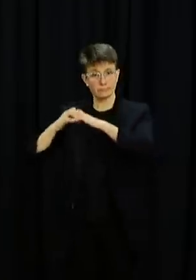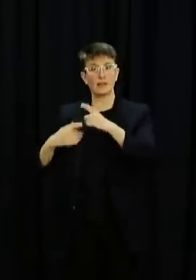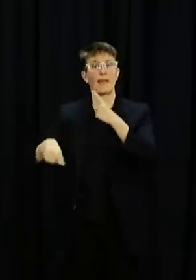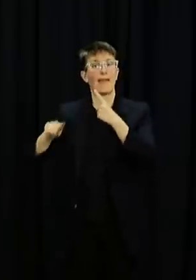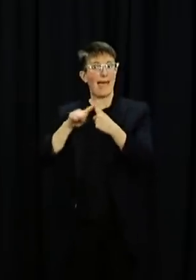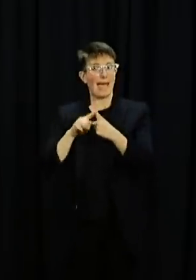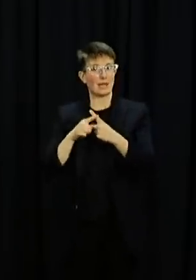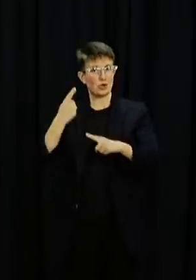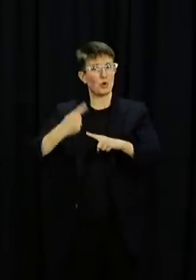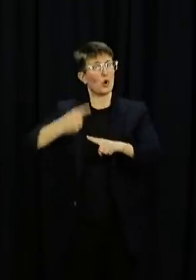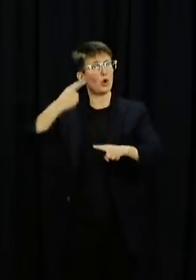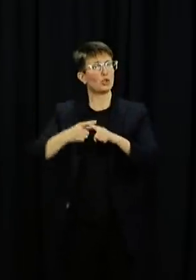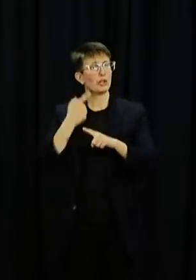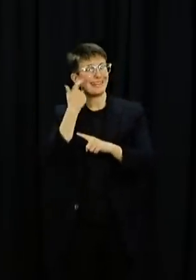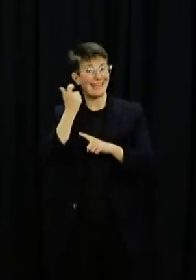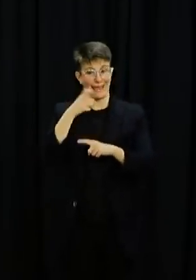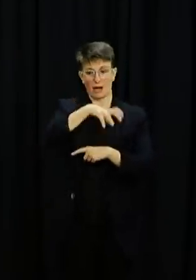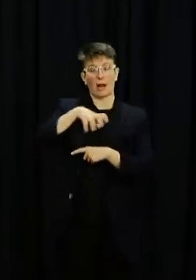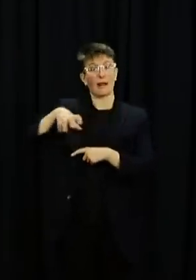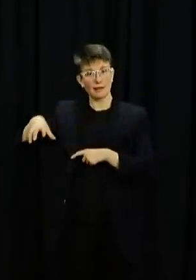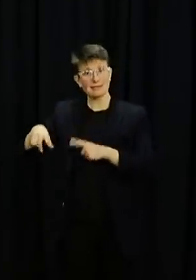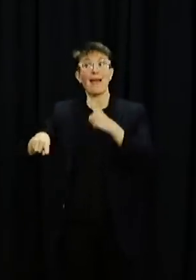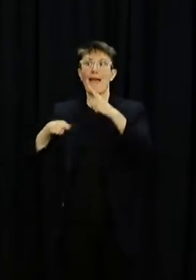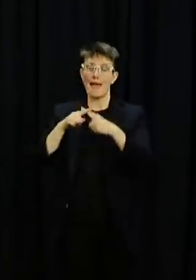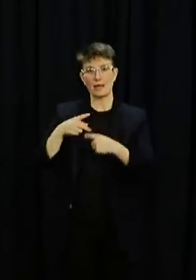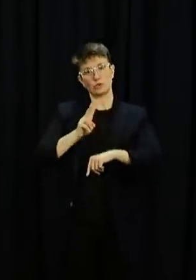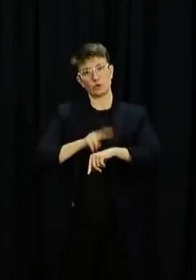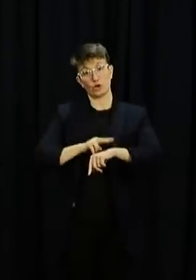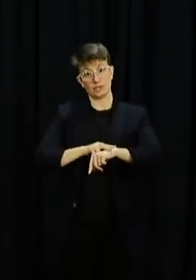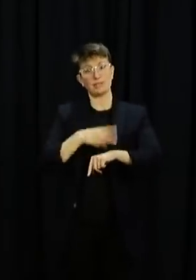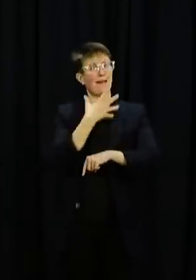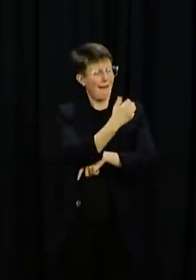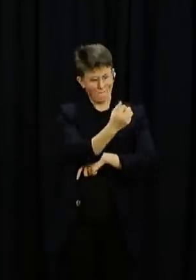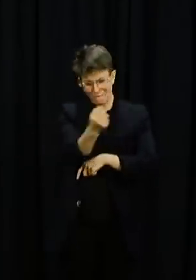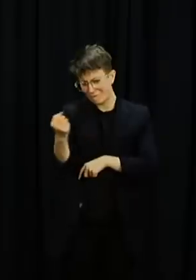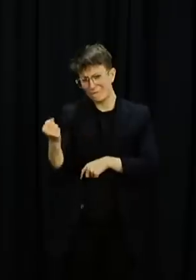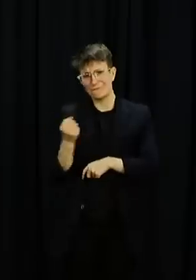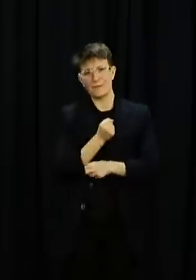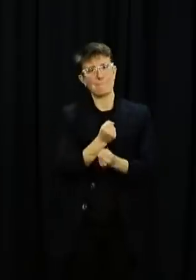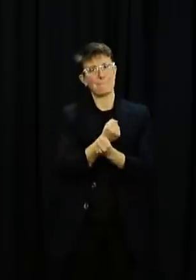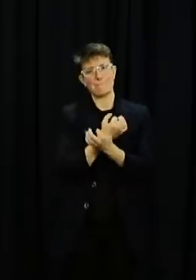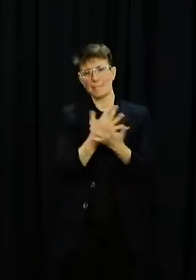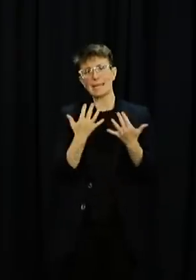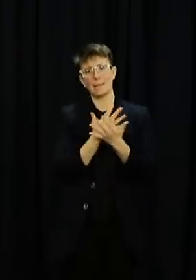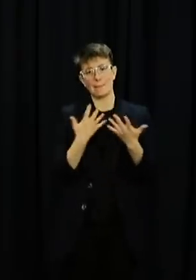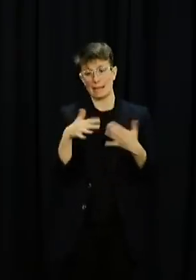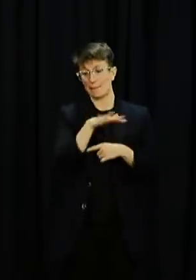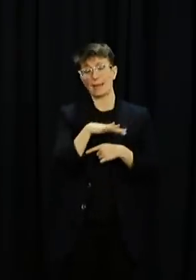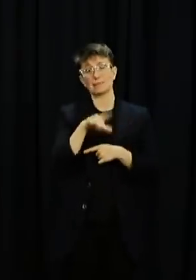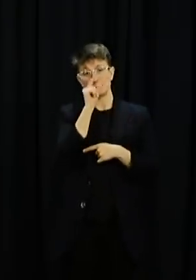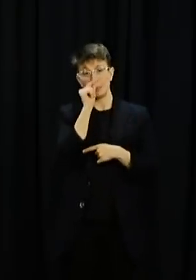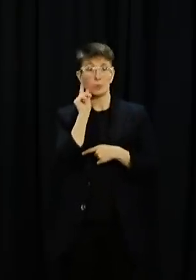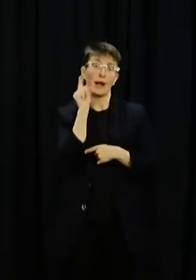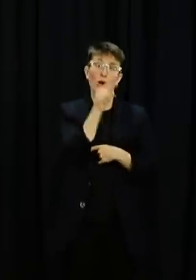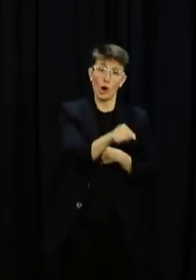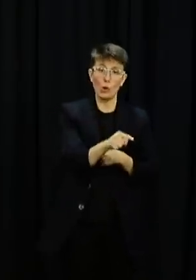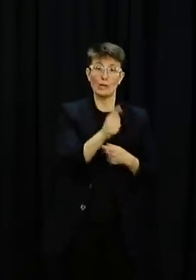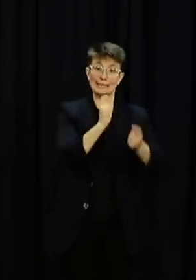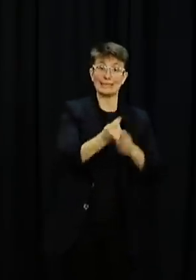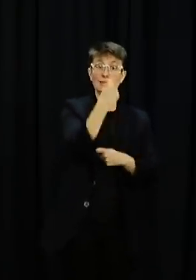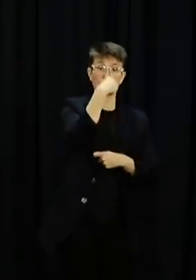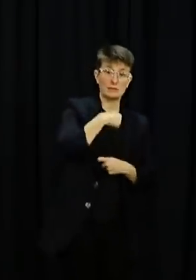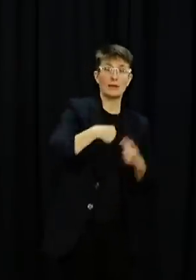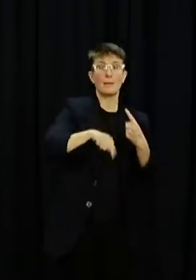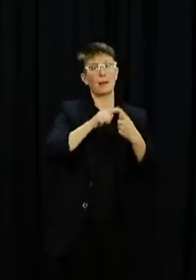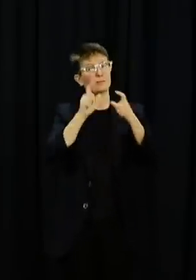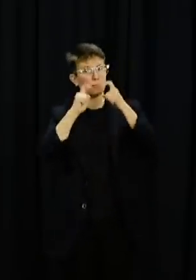and general practices, so we're very confident that there will be enough supplies of PPE and also swabs across the Auckland region. There